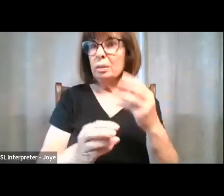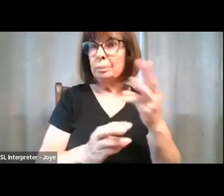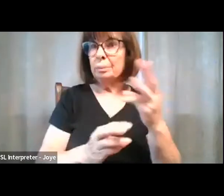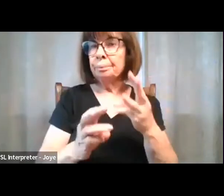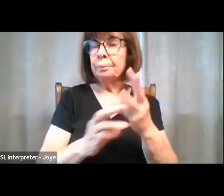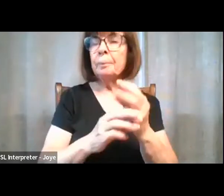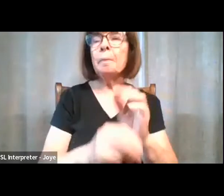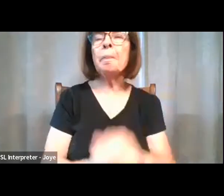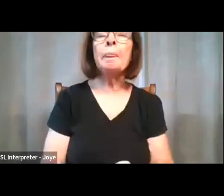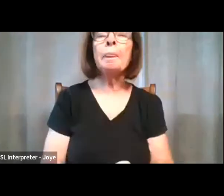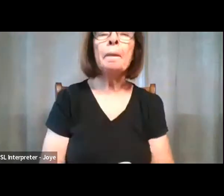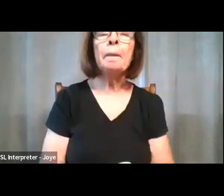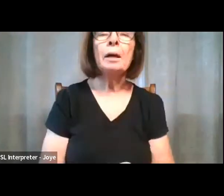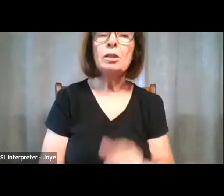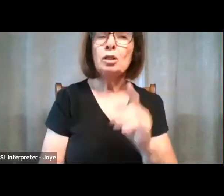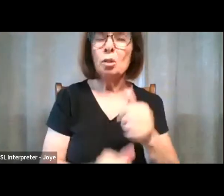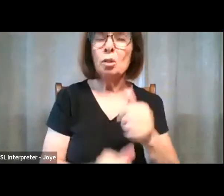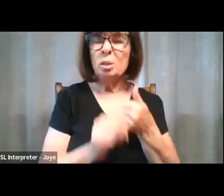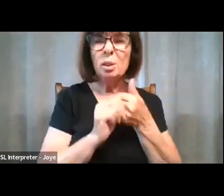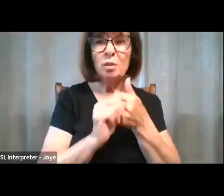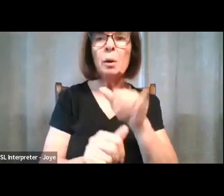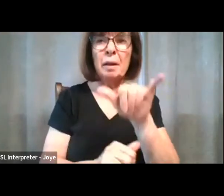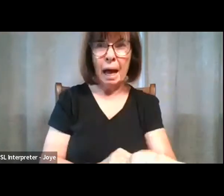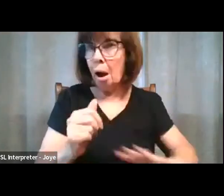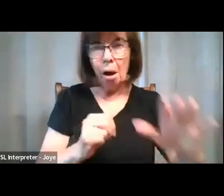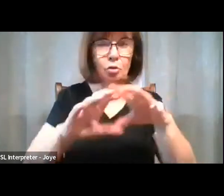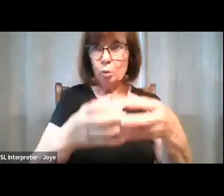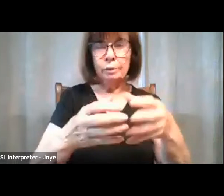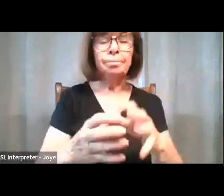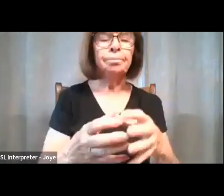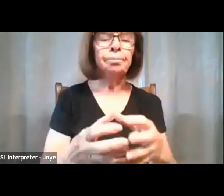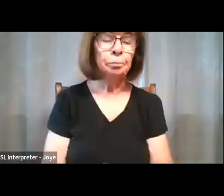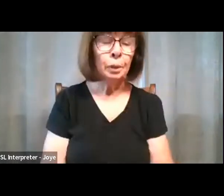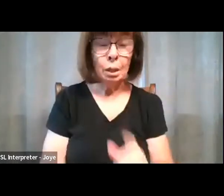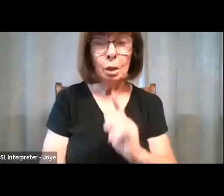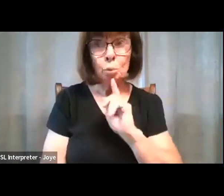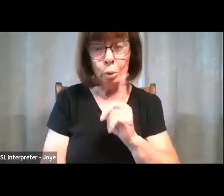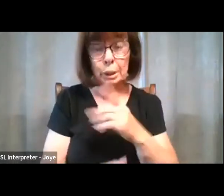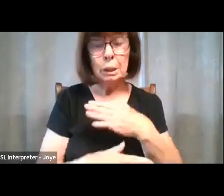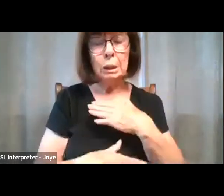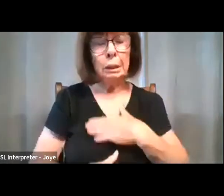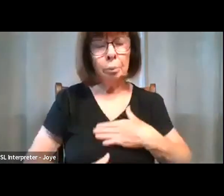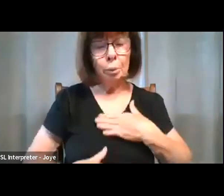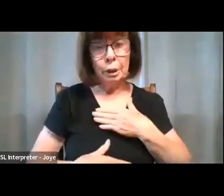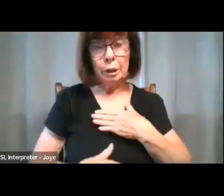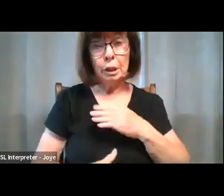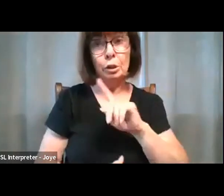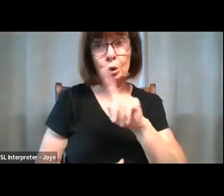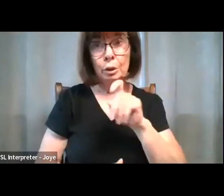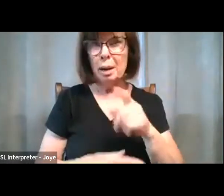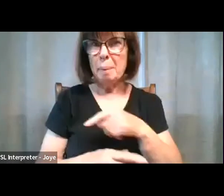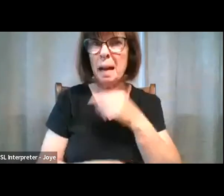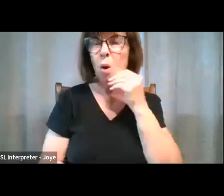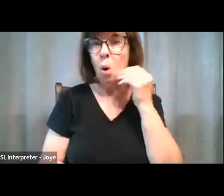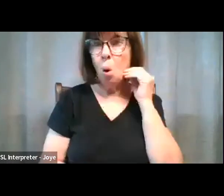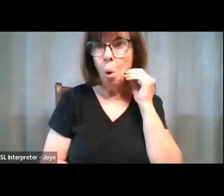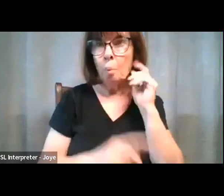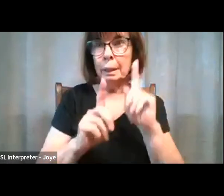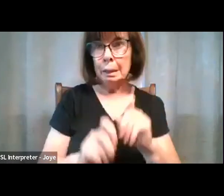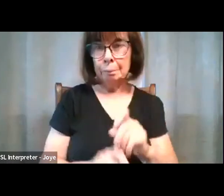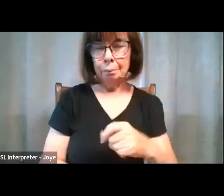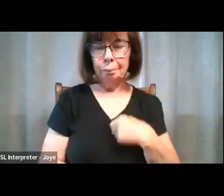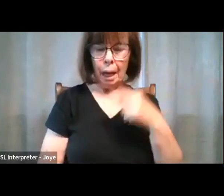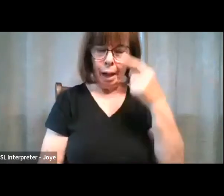around the world. And I really appreciate your question about home testing. And I think testing